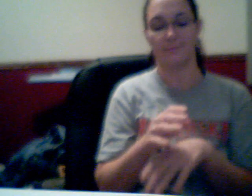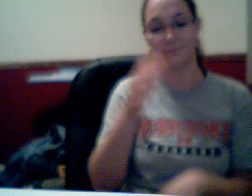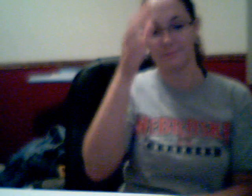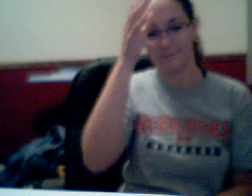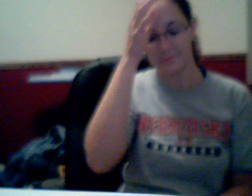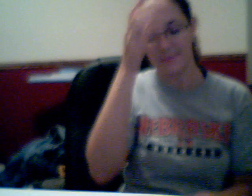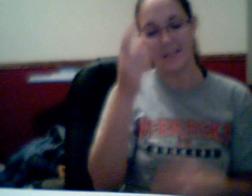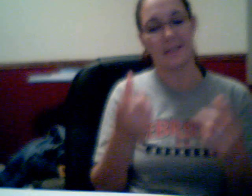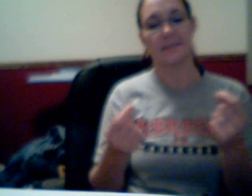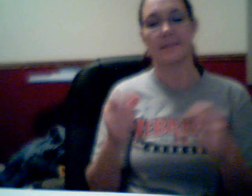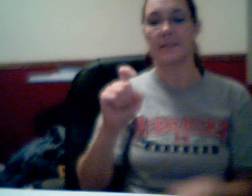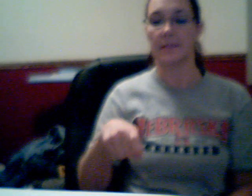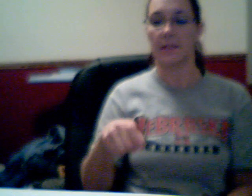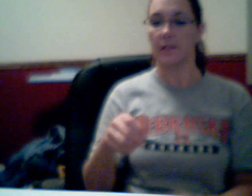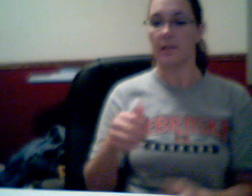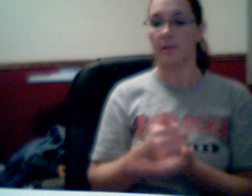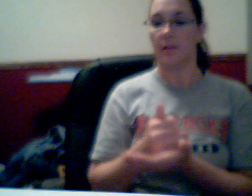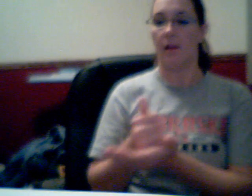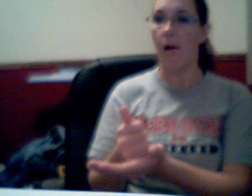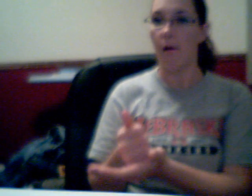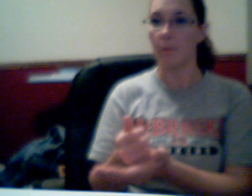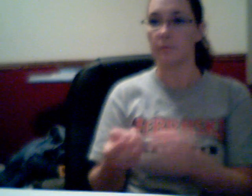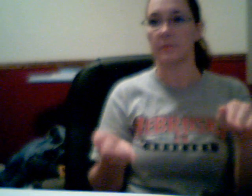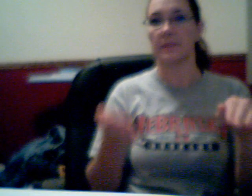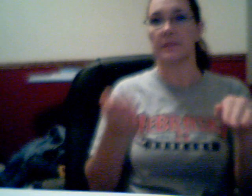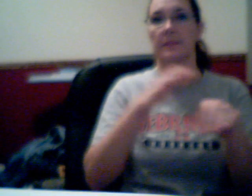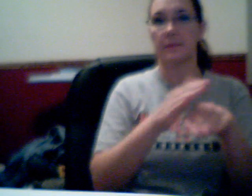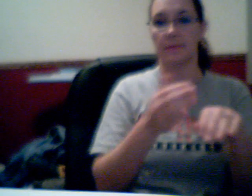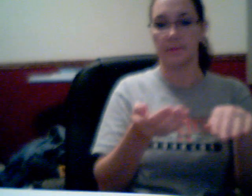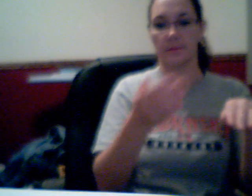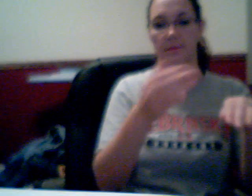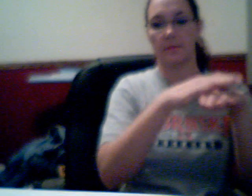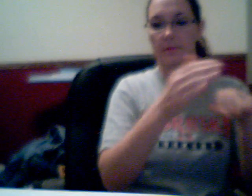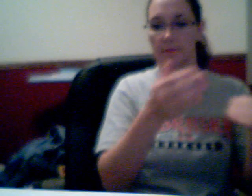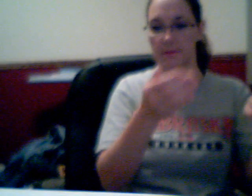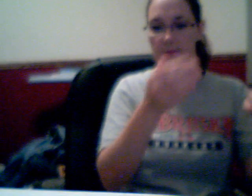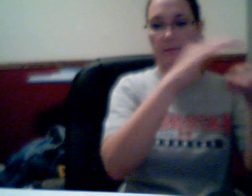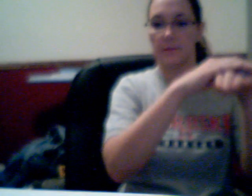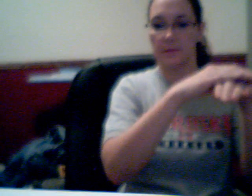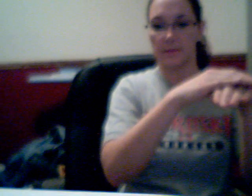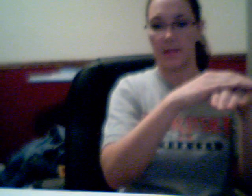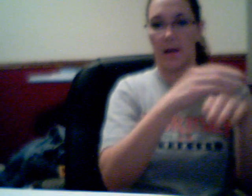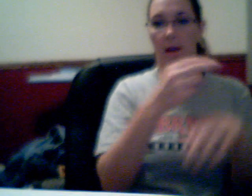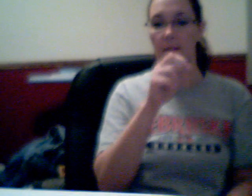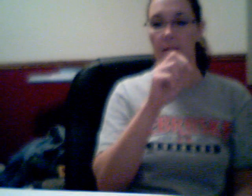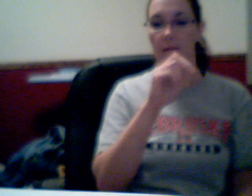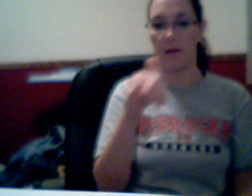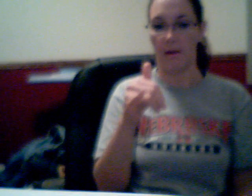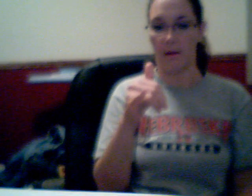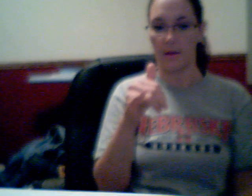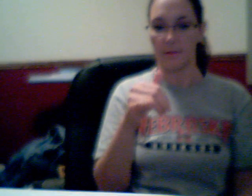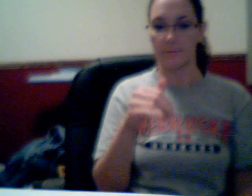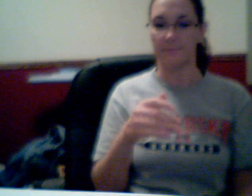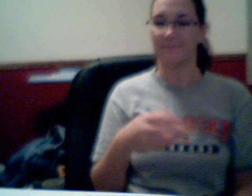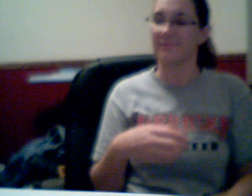to the shanty to tell Ma. Why, I guess you can, Ma said doubtfully. She did not like to see women working